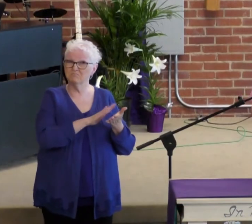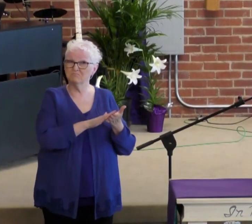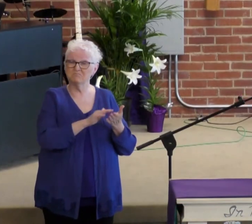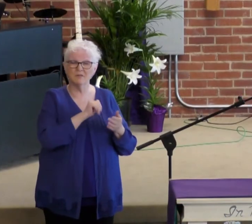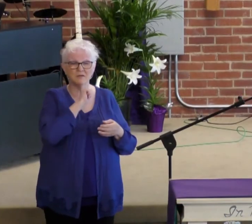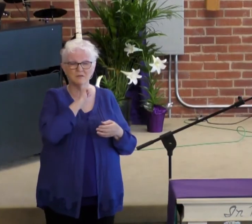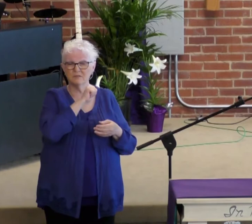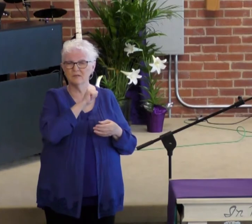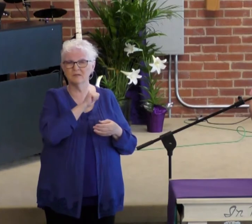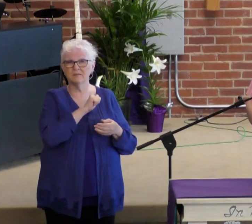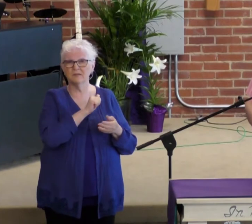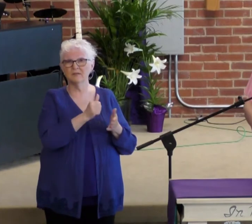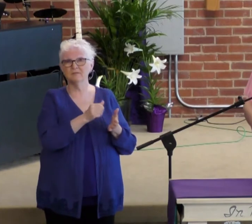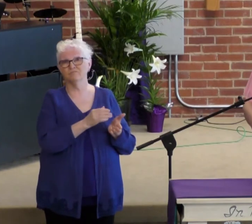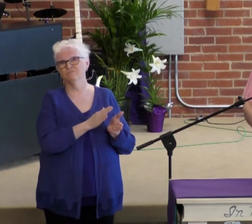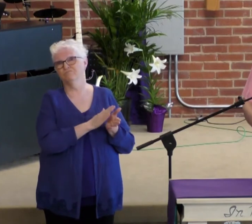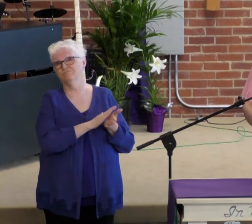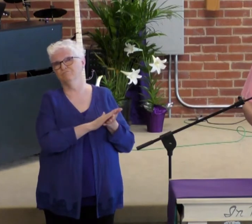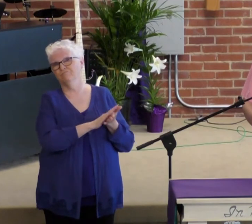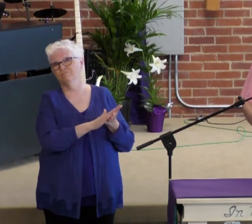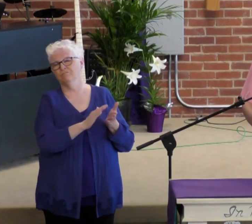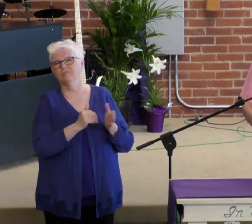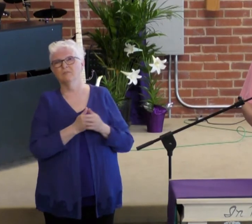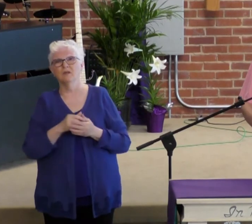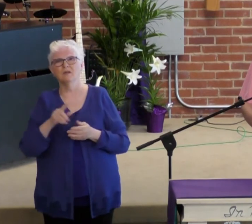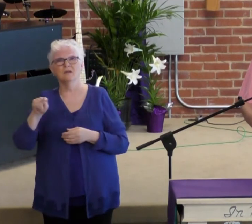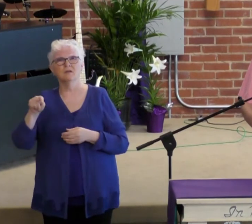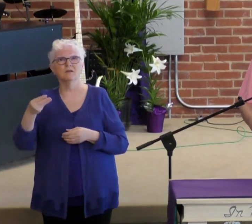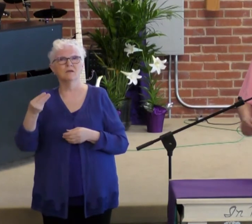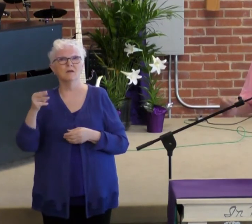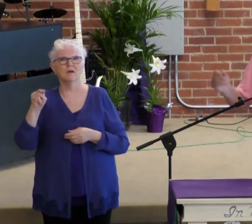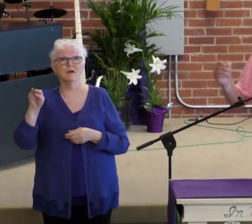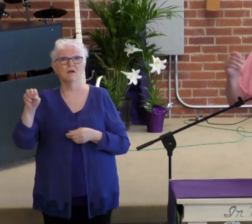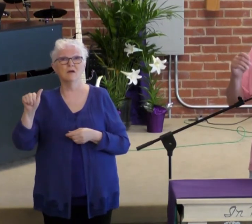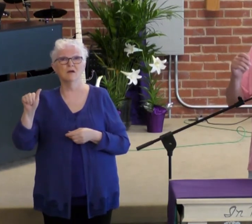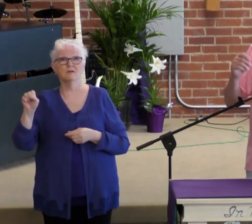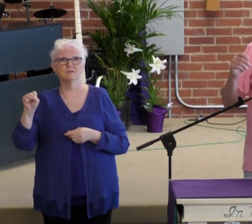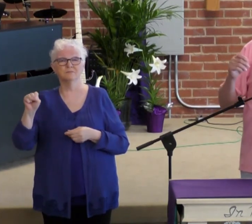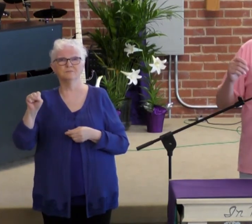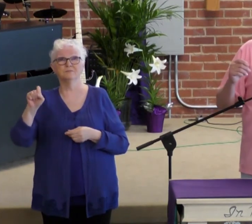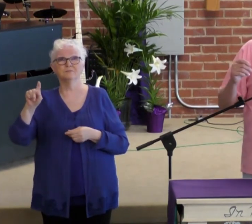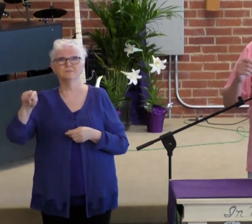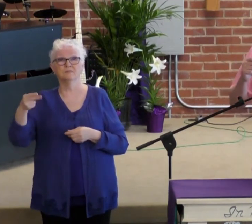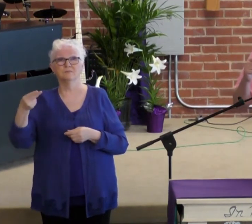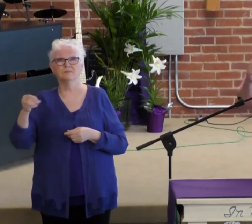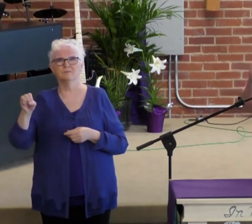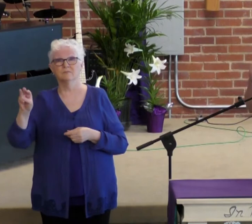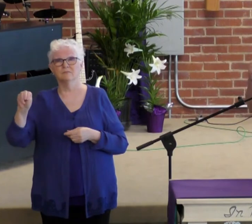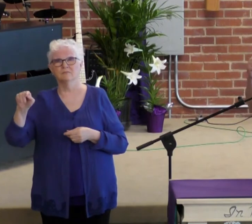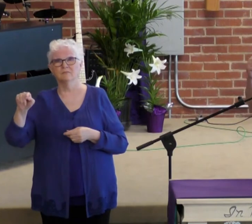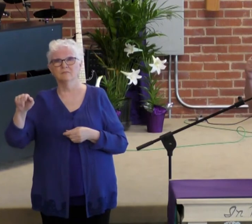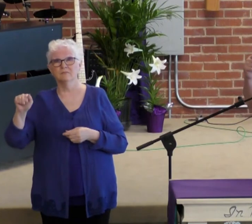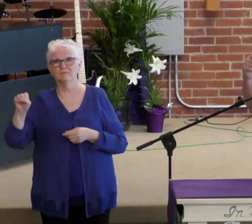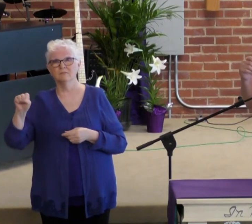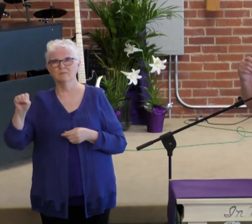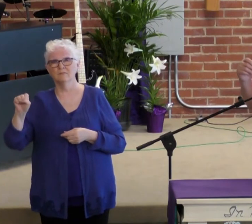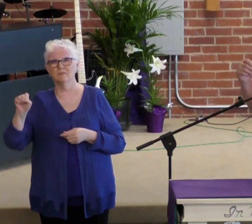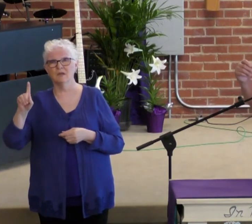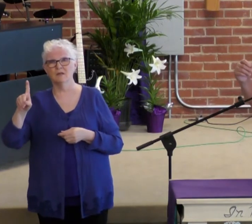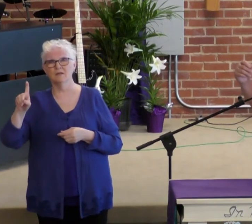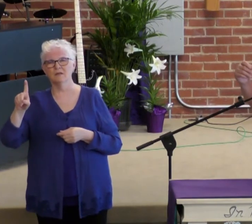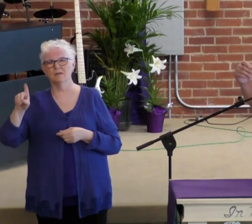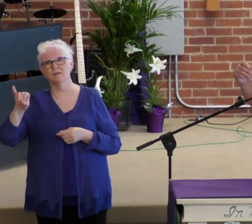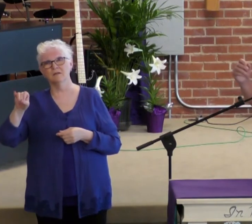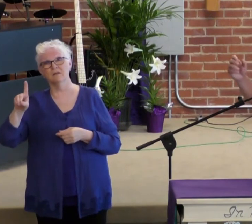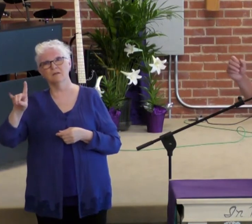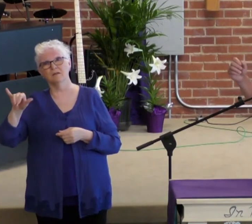Now Thomas, also known as Didymus, can anybody tell me from last year's sermons what the word